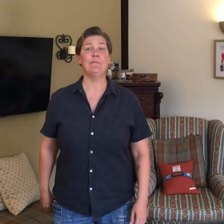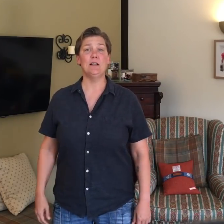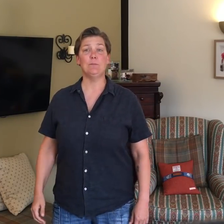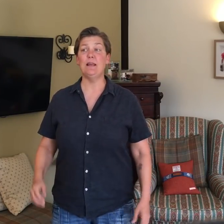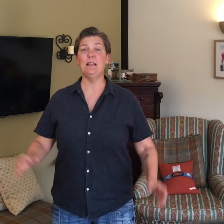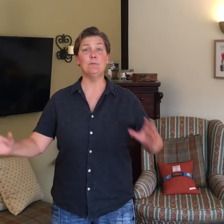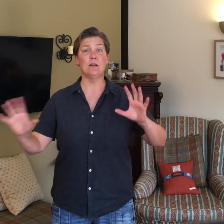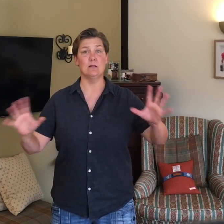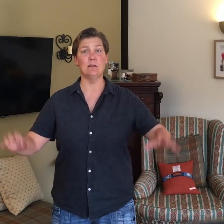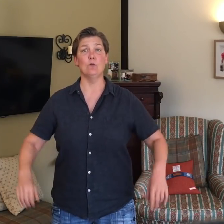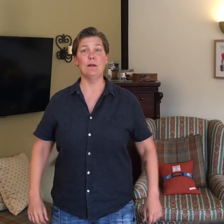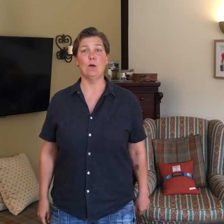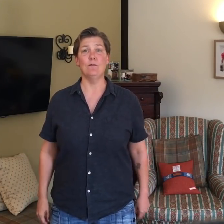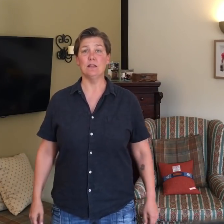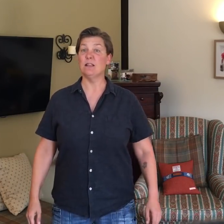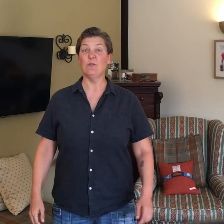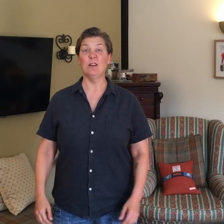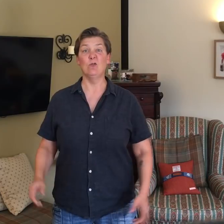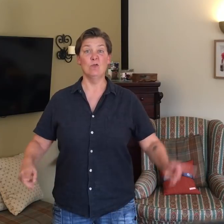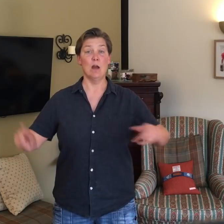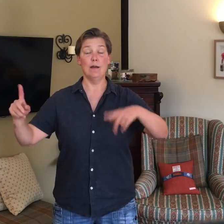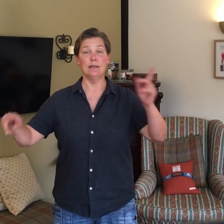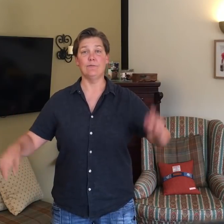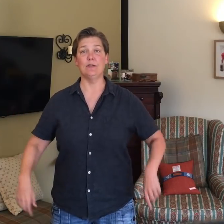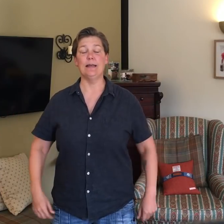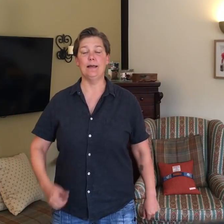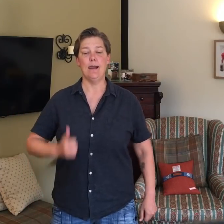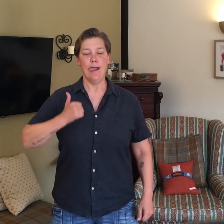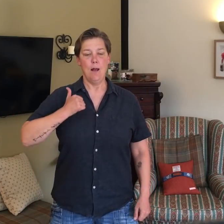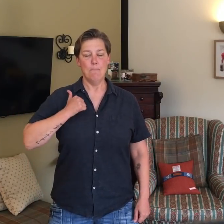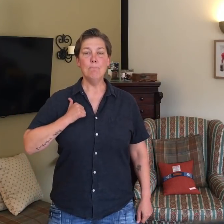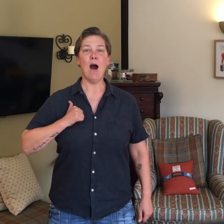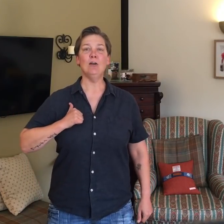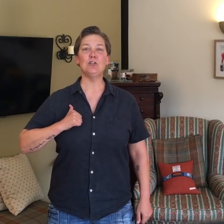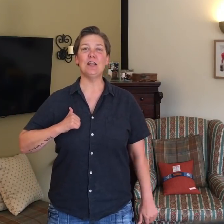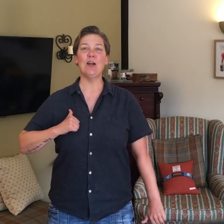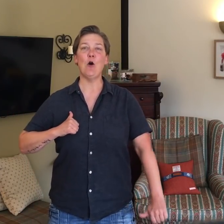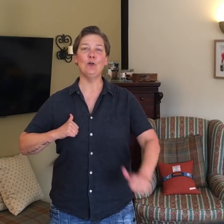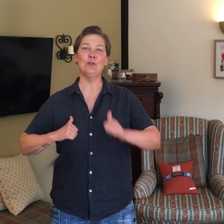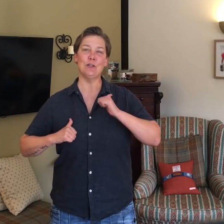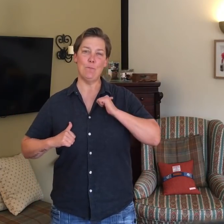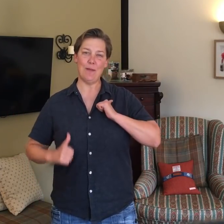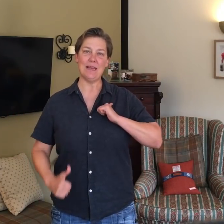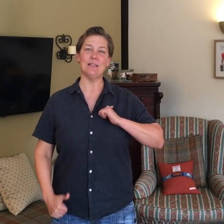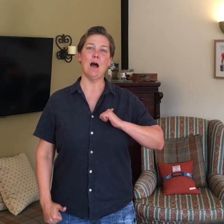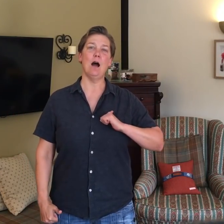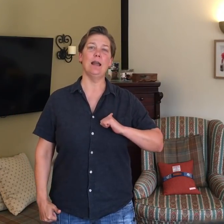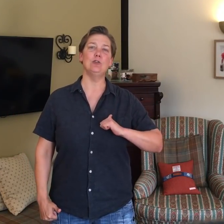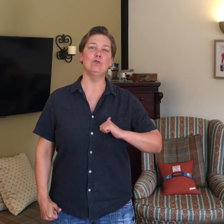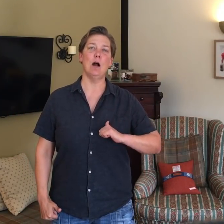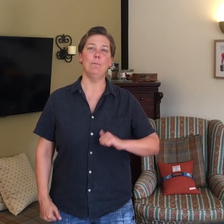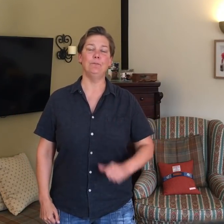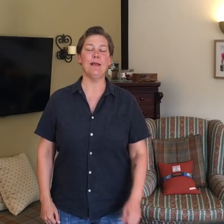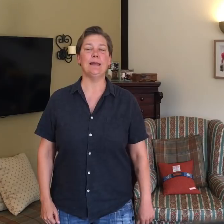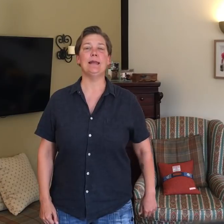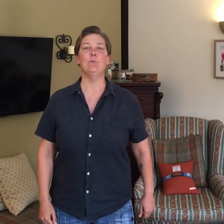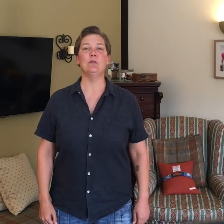first, please, because it will be obvious if we're all going different here. Marching on to the beat I drum. And again with